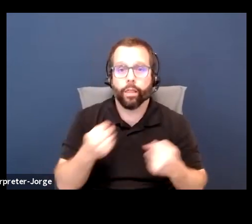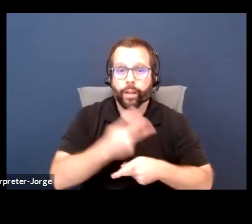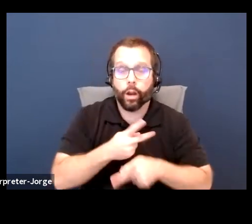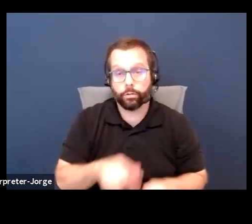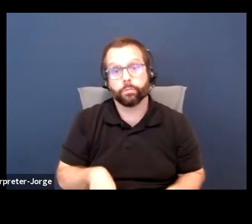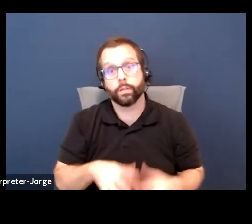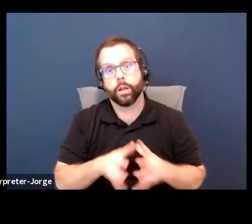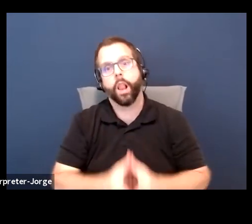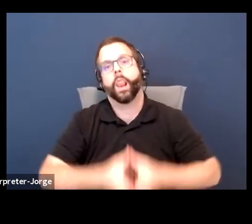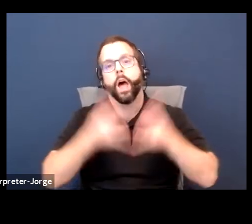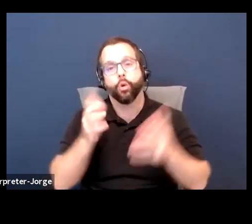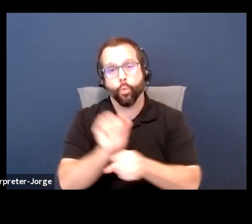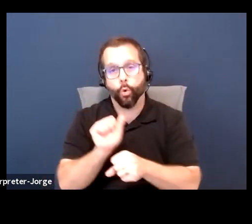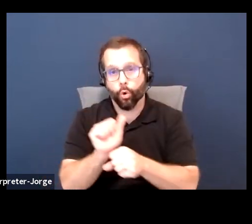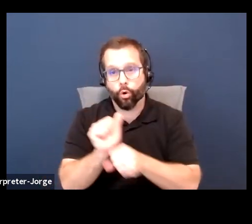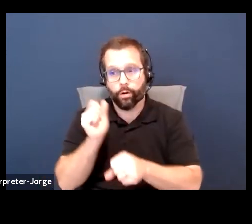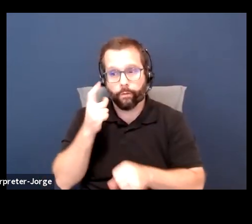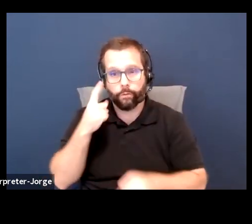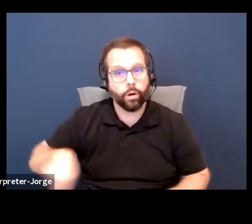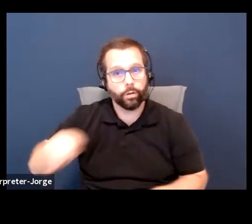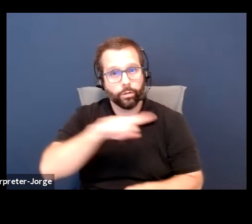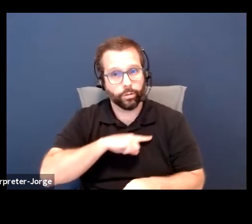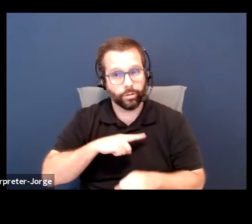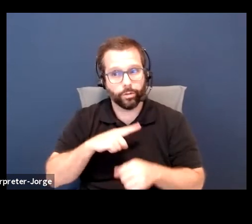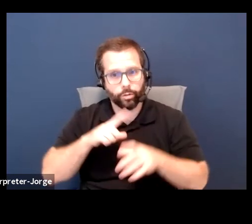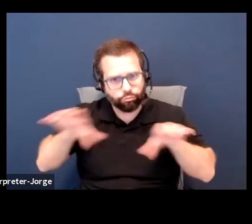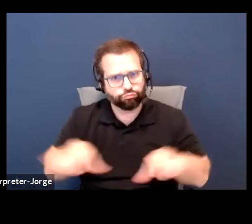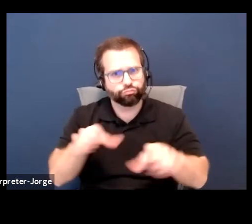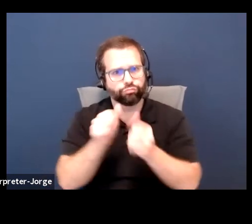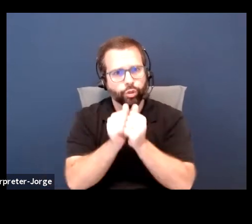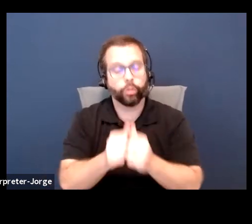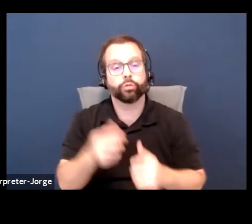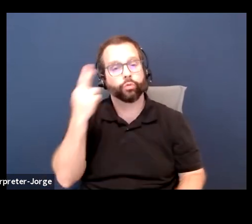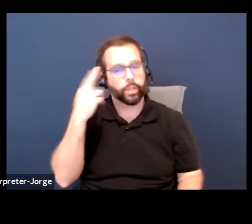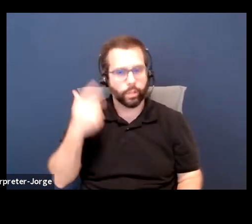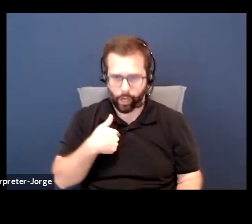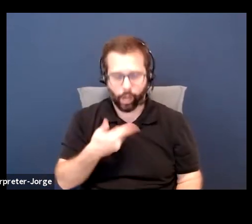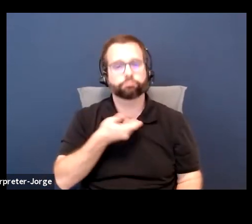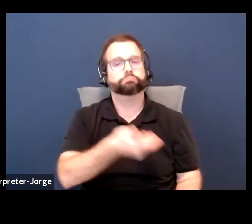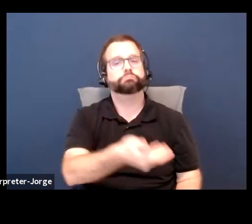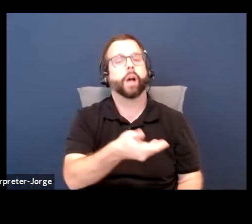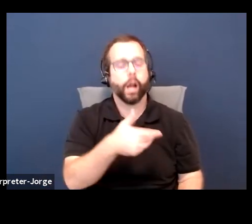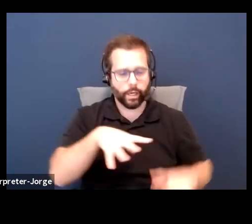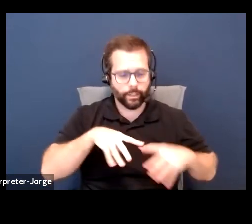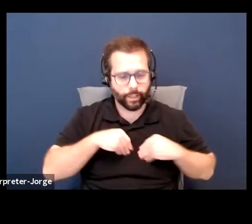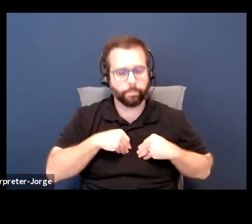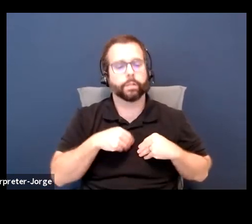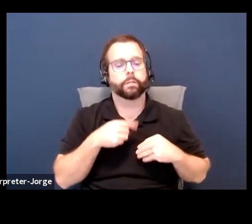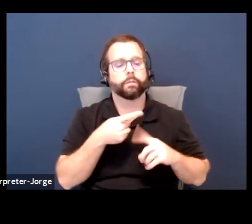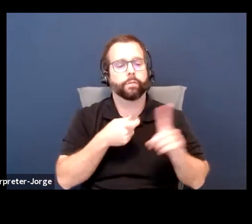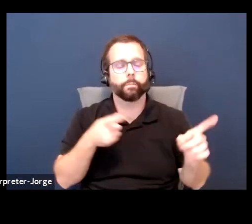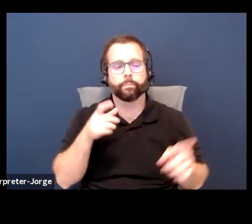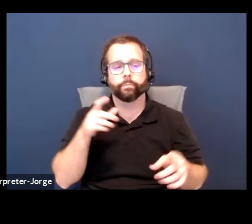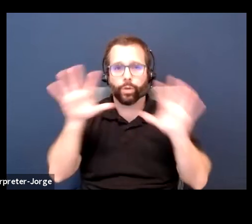of the reasons I was really honored to accept my appointment from President Biden, because I think the work that we have